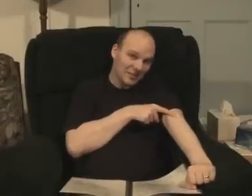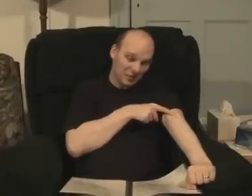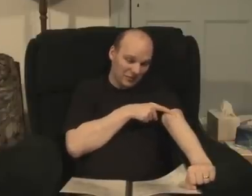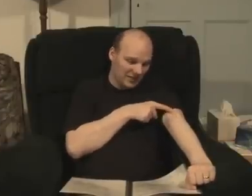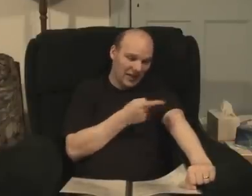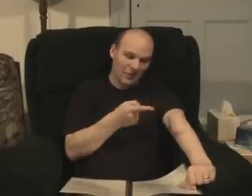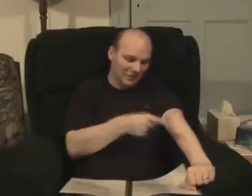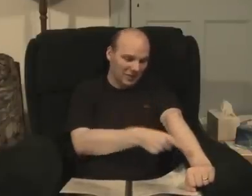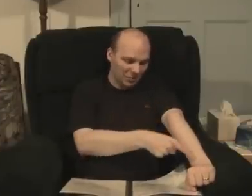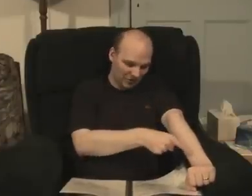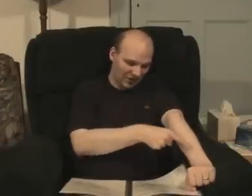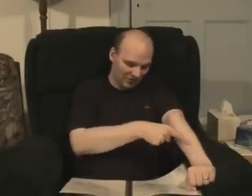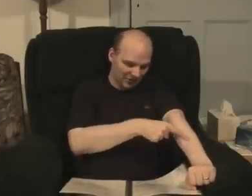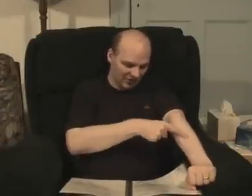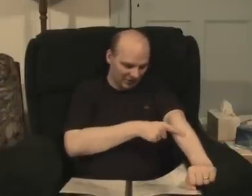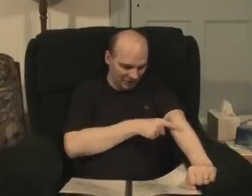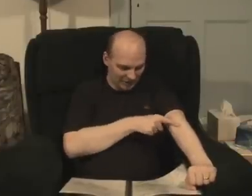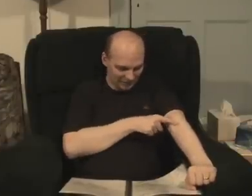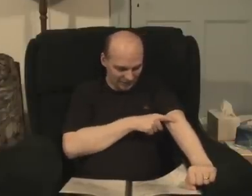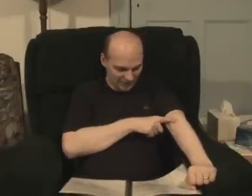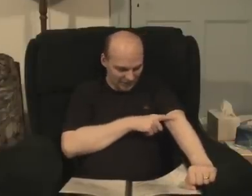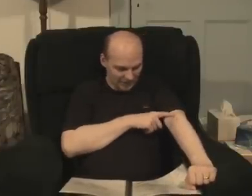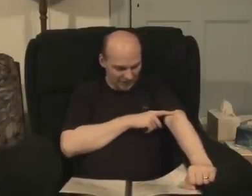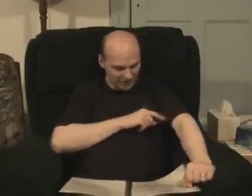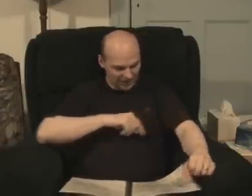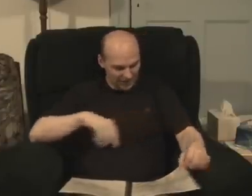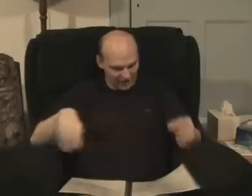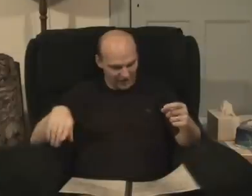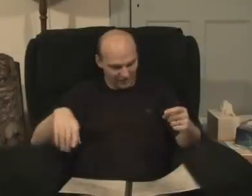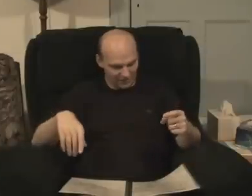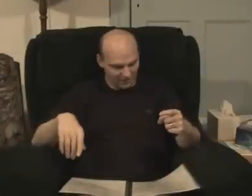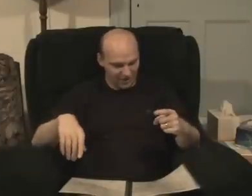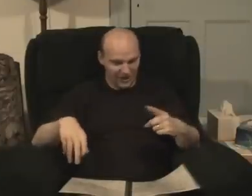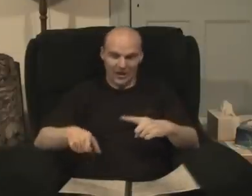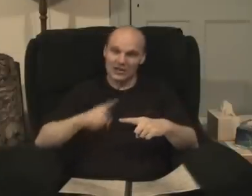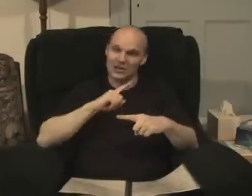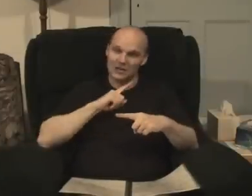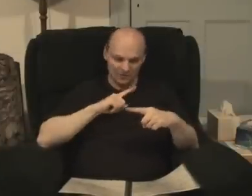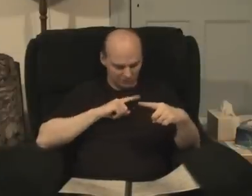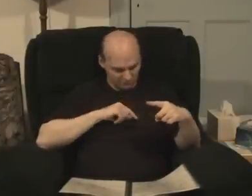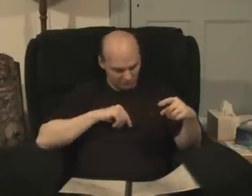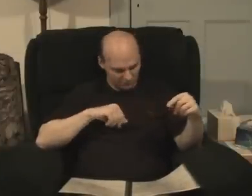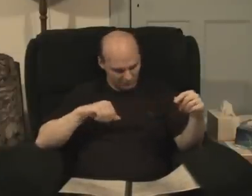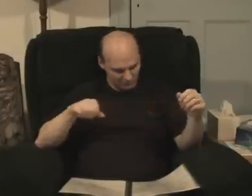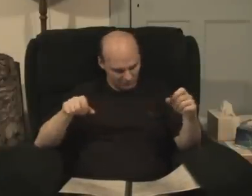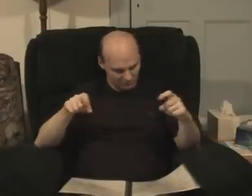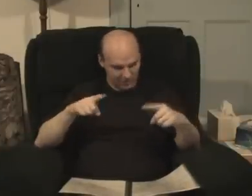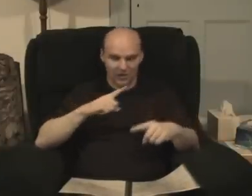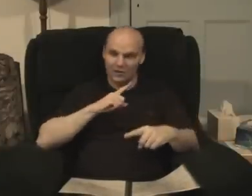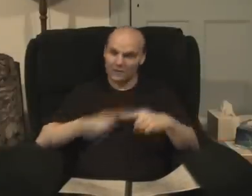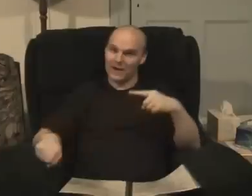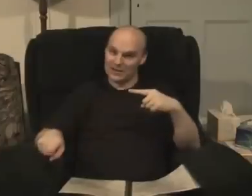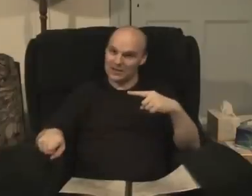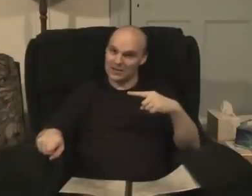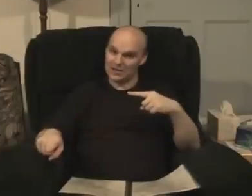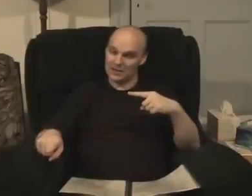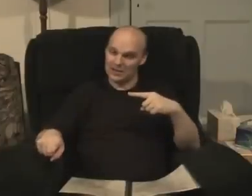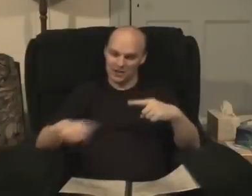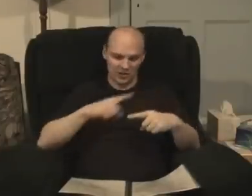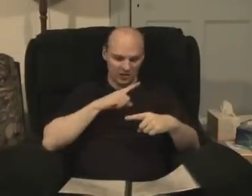would be really. Yeah, one finger pointing, going slowly up the arm. And fast. So the